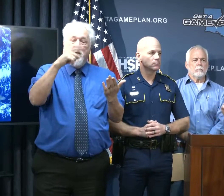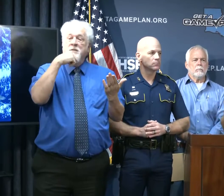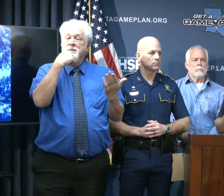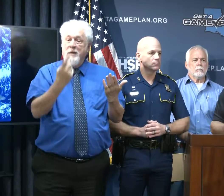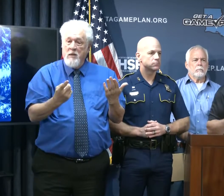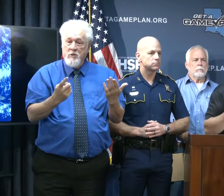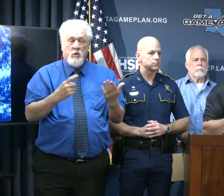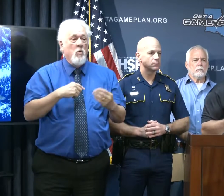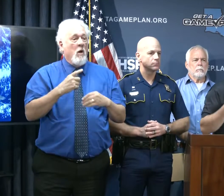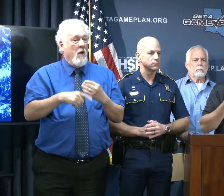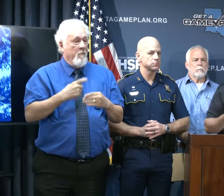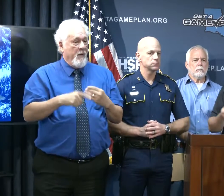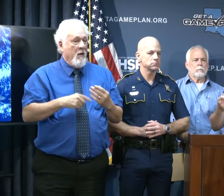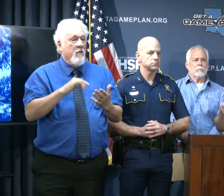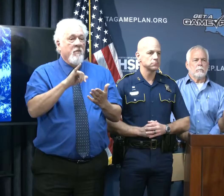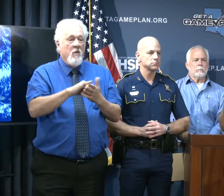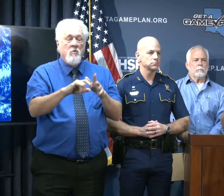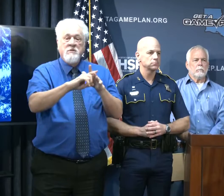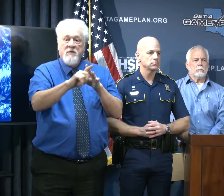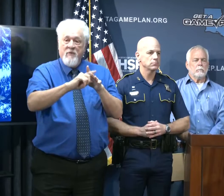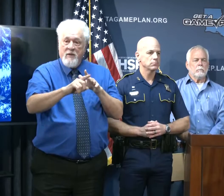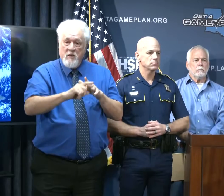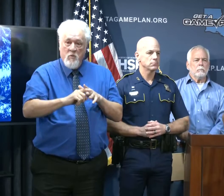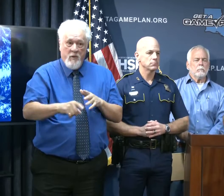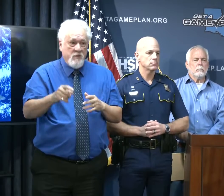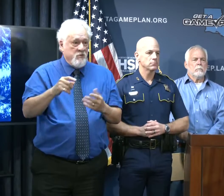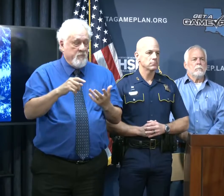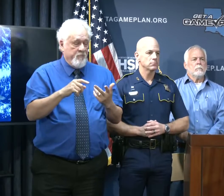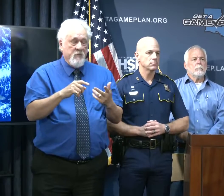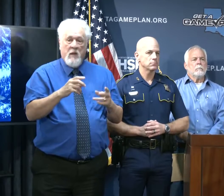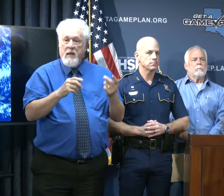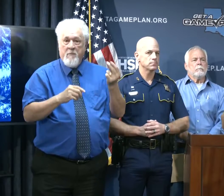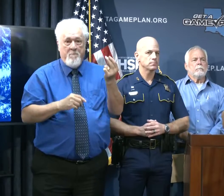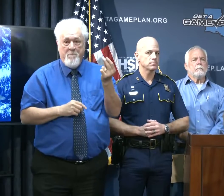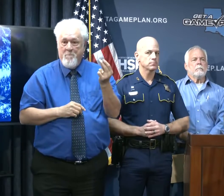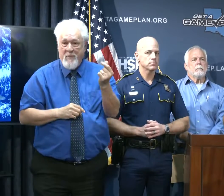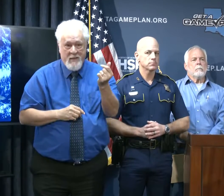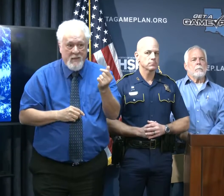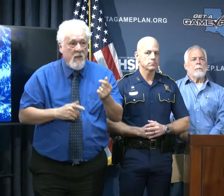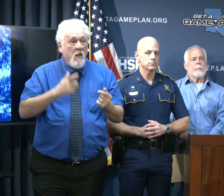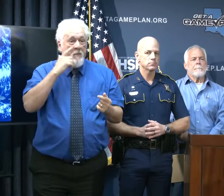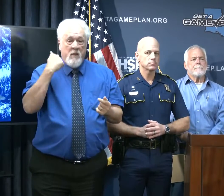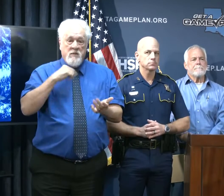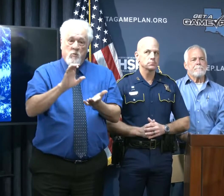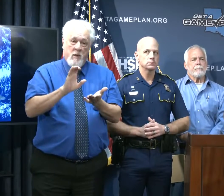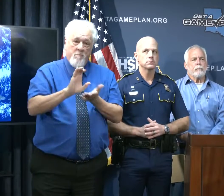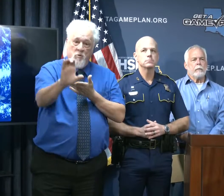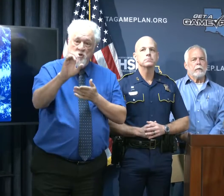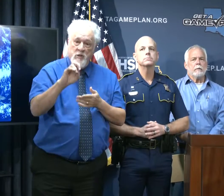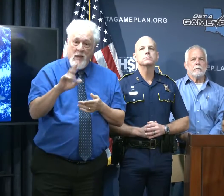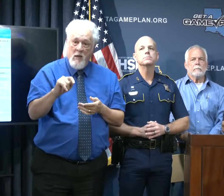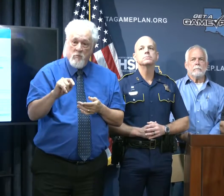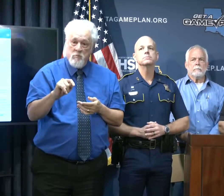you about those evacuation notices immediately because we push it out.